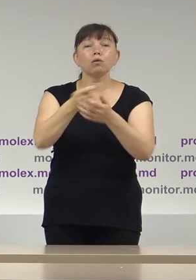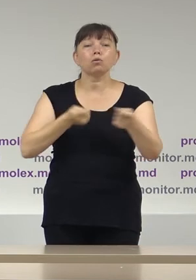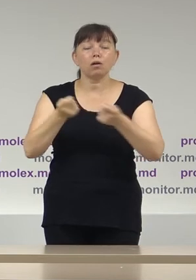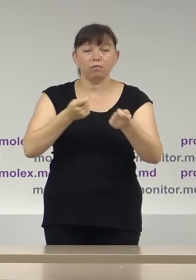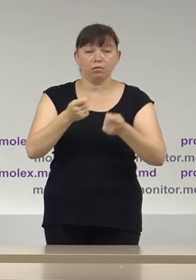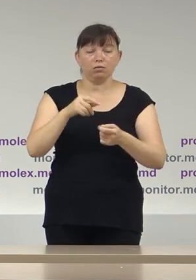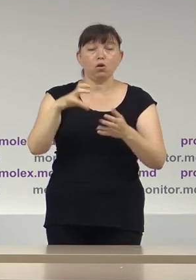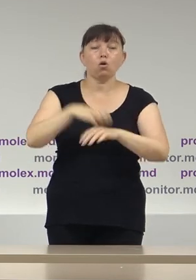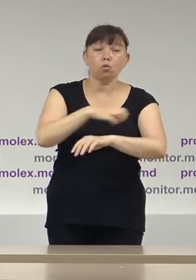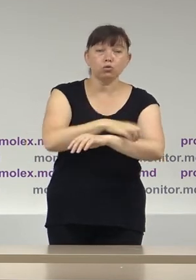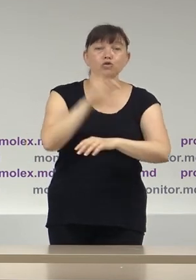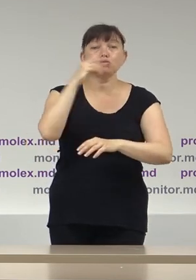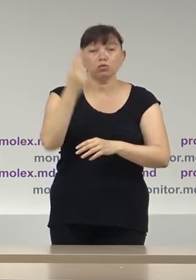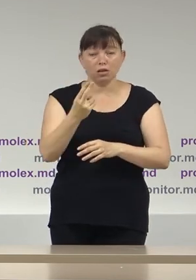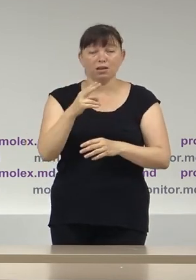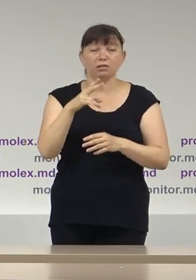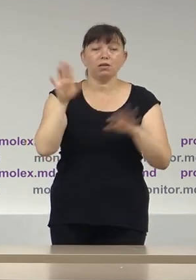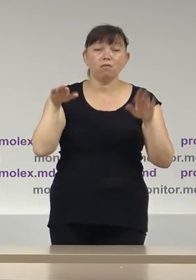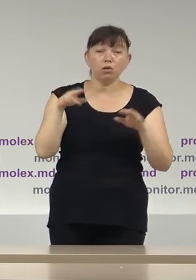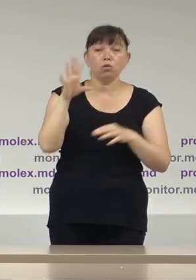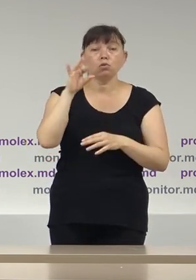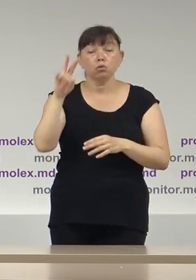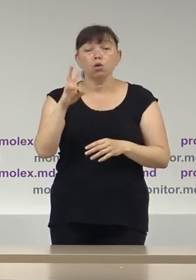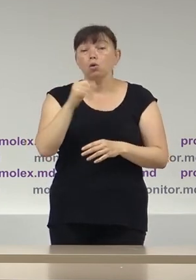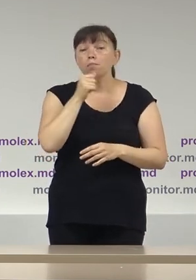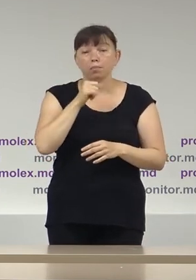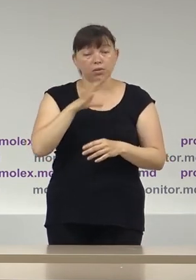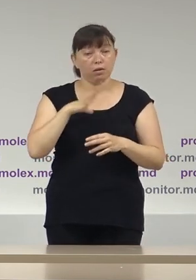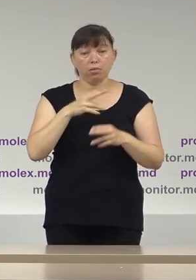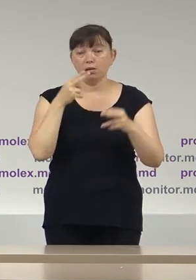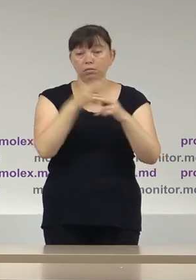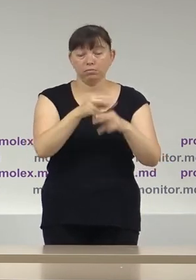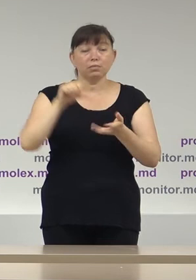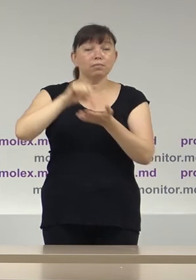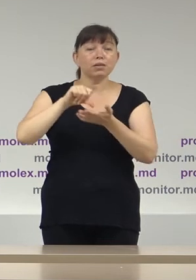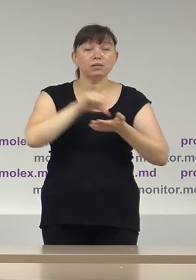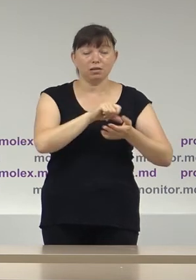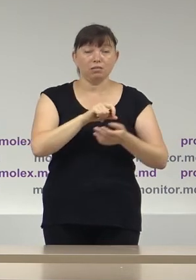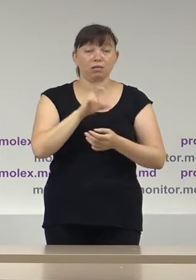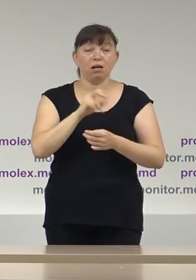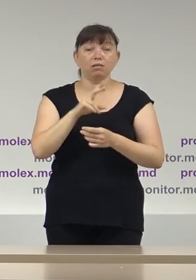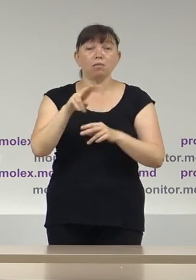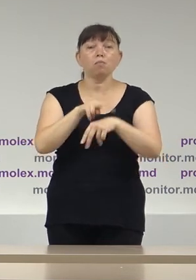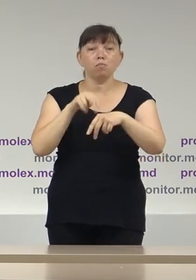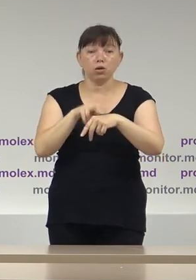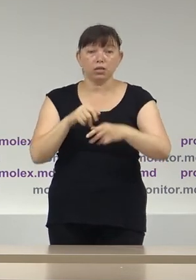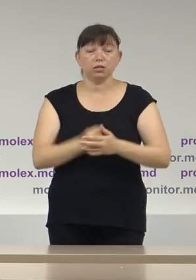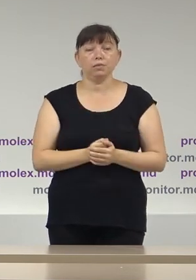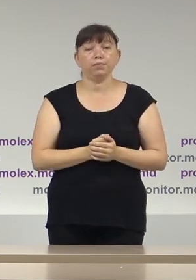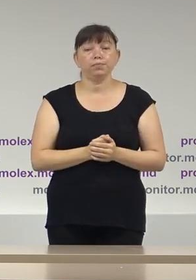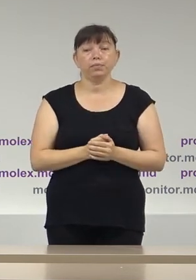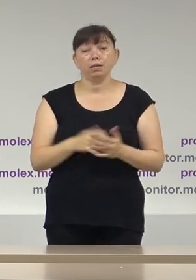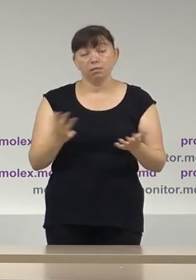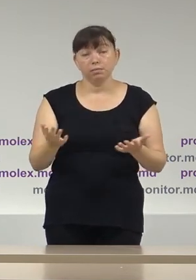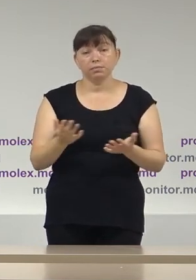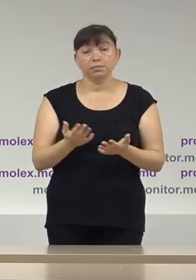situation, the candidate of our, Dorin Kirtoac, tried to reach the leader of the communists and socialists,